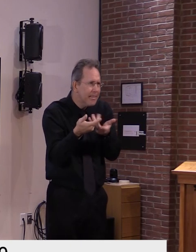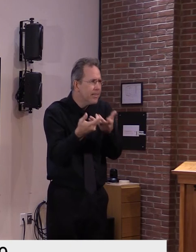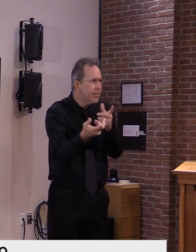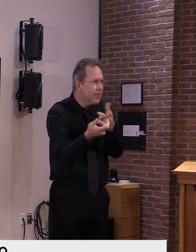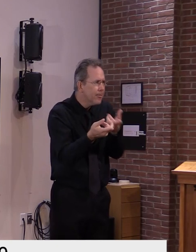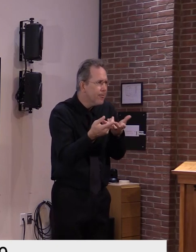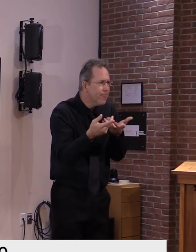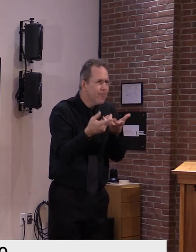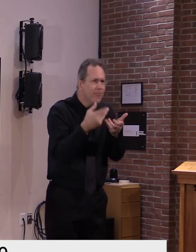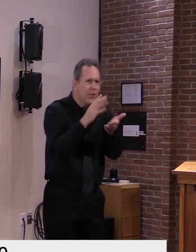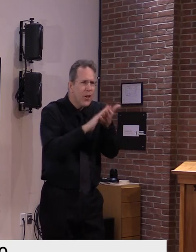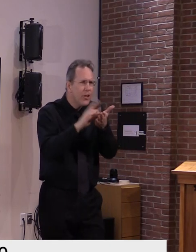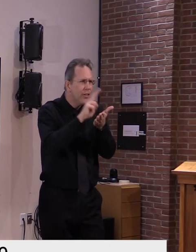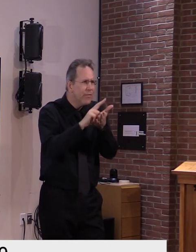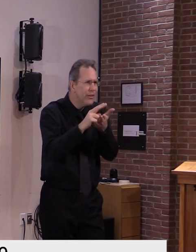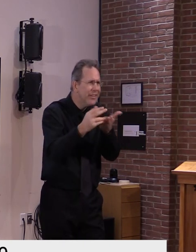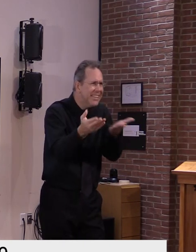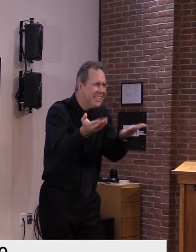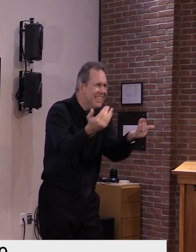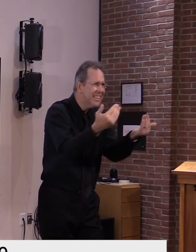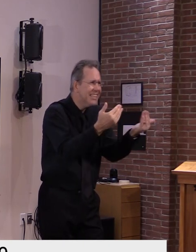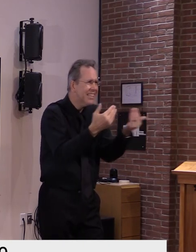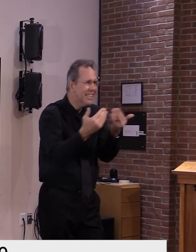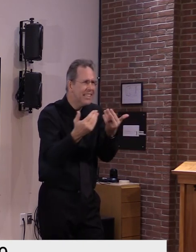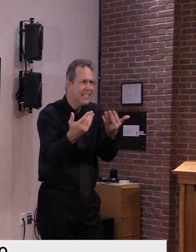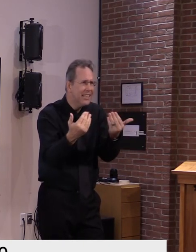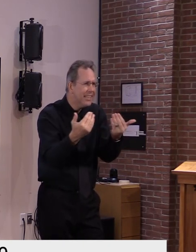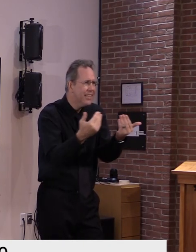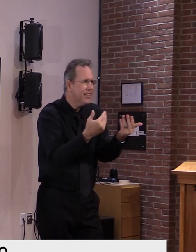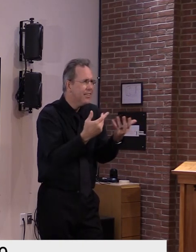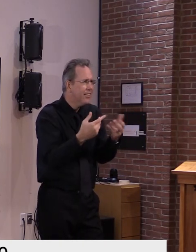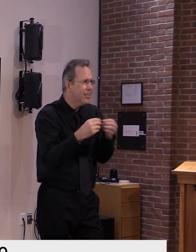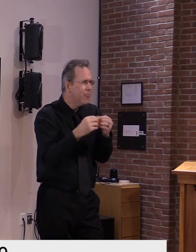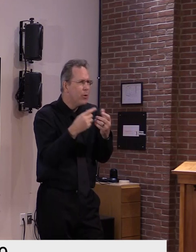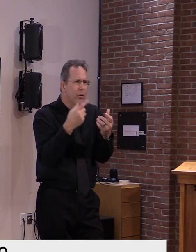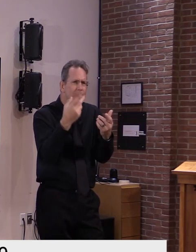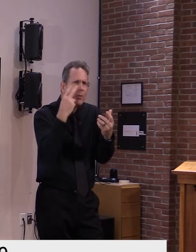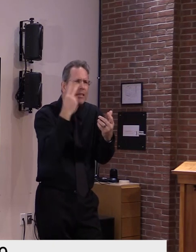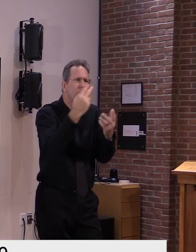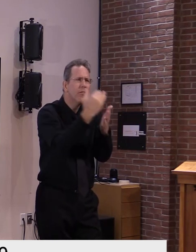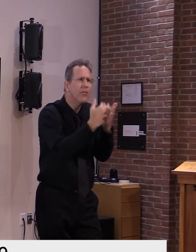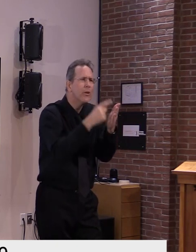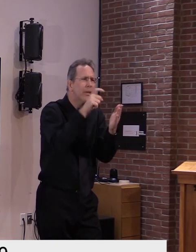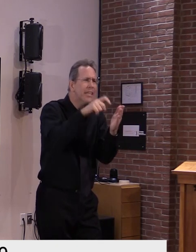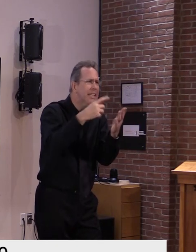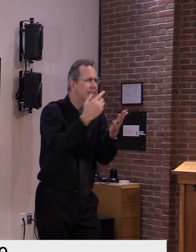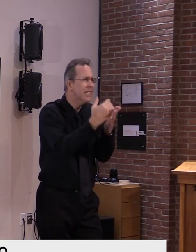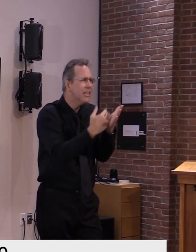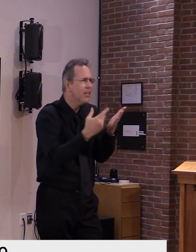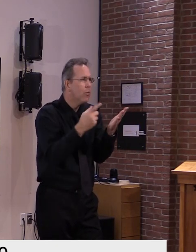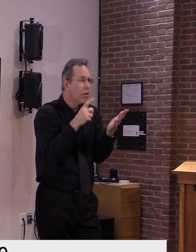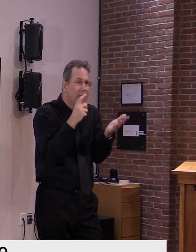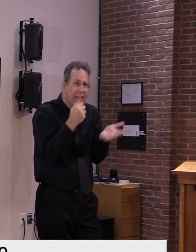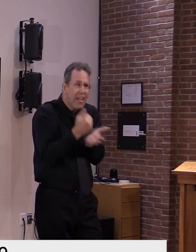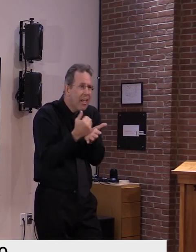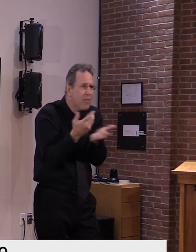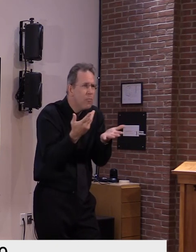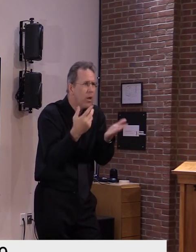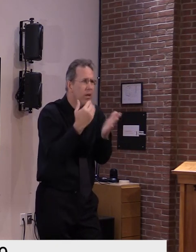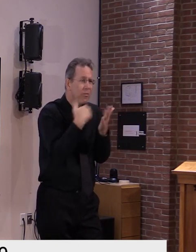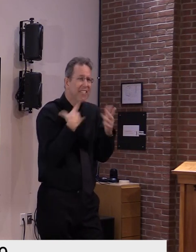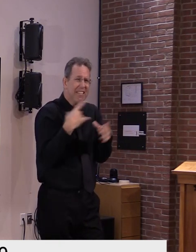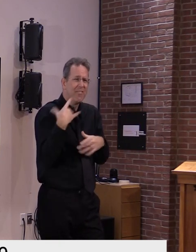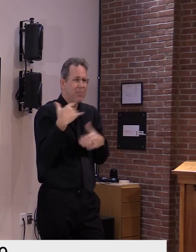we when we provided the 20, I think, additional